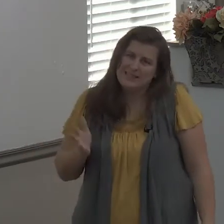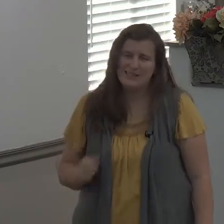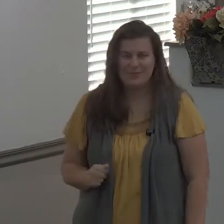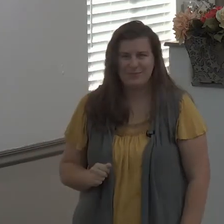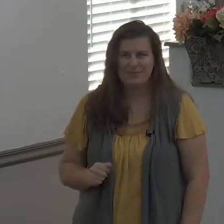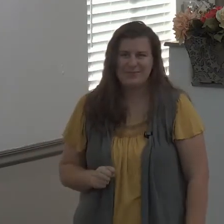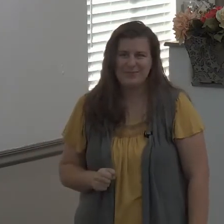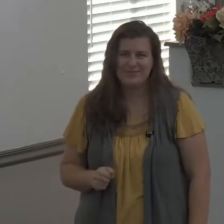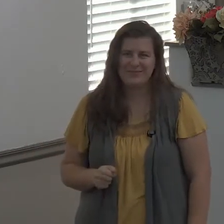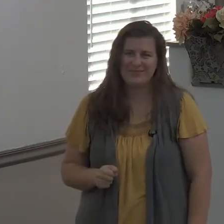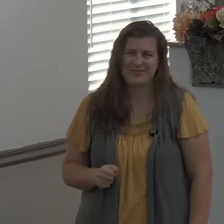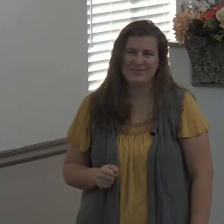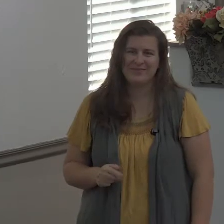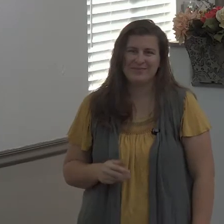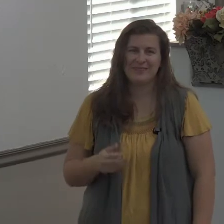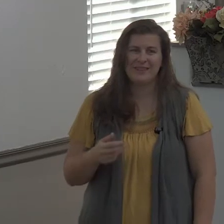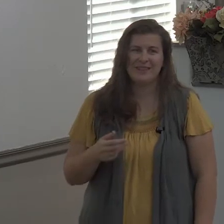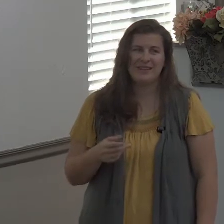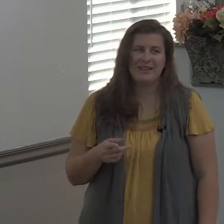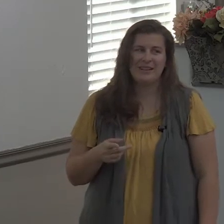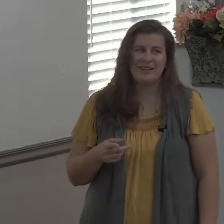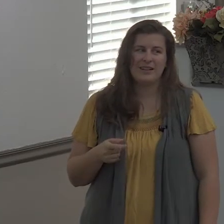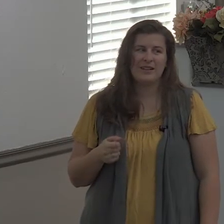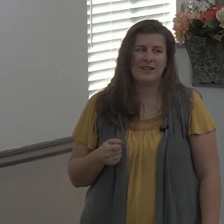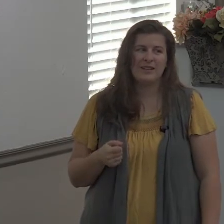Could you just annihilate those people?